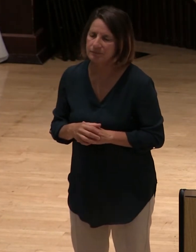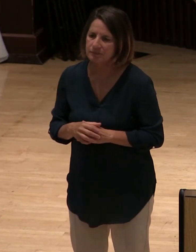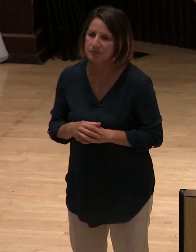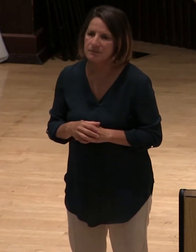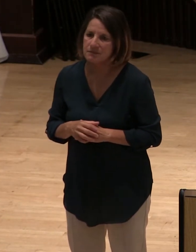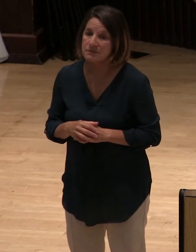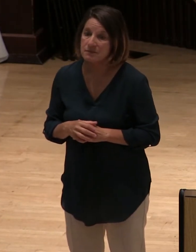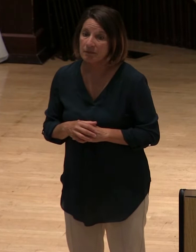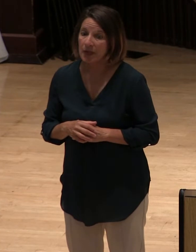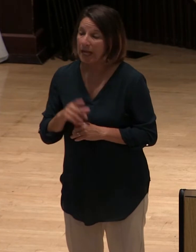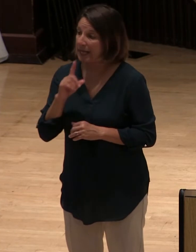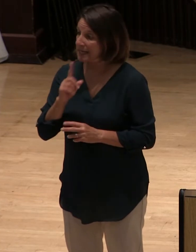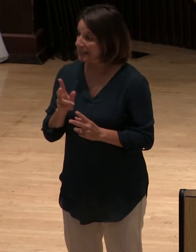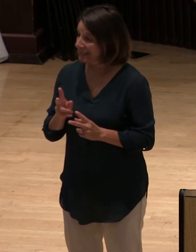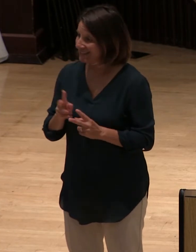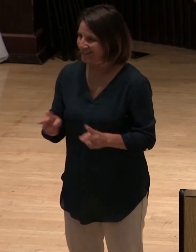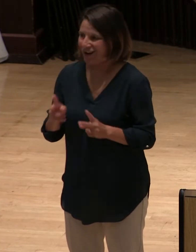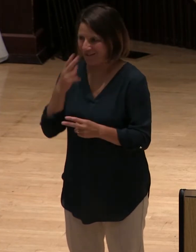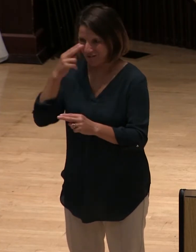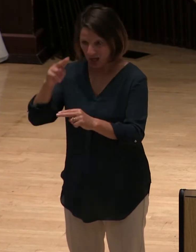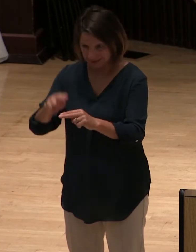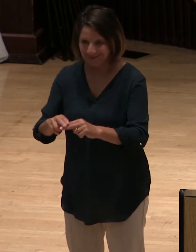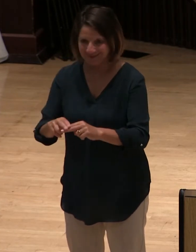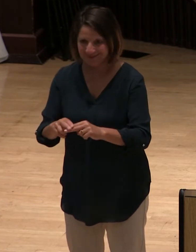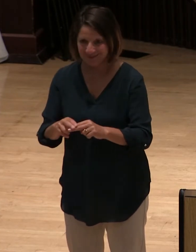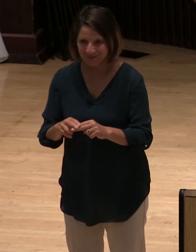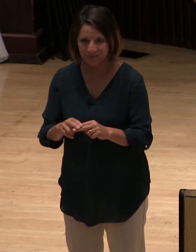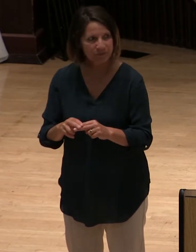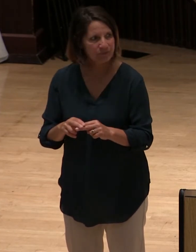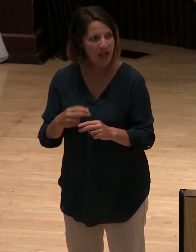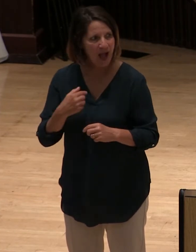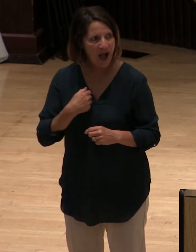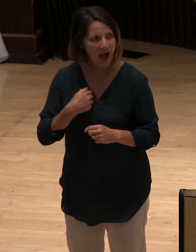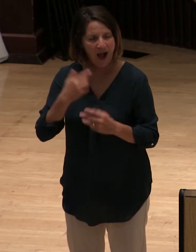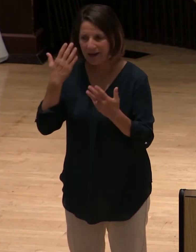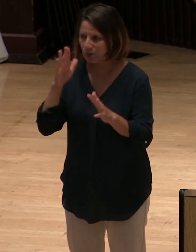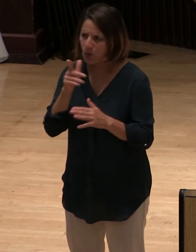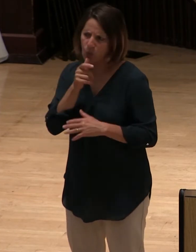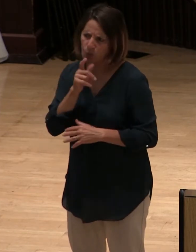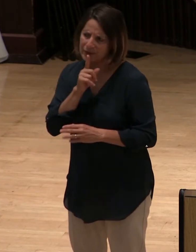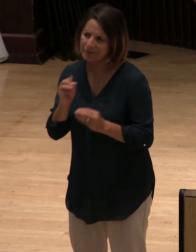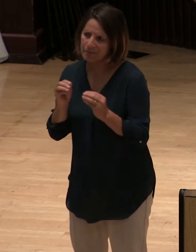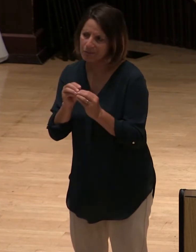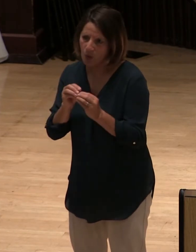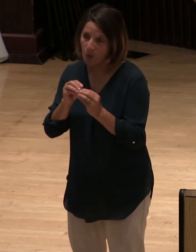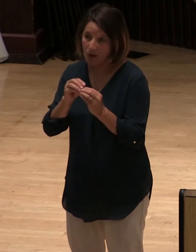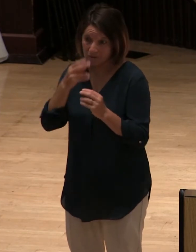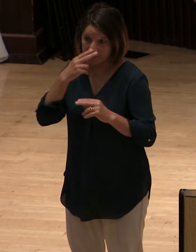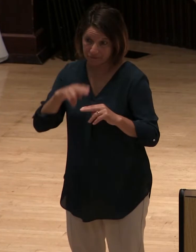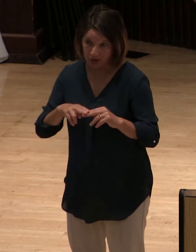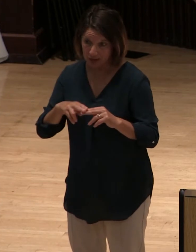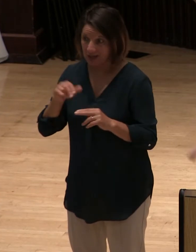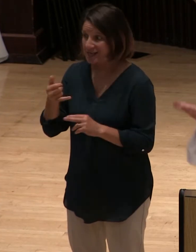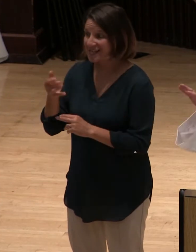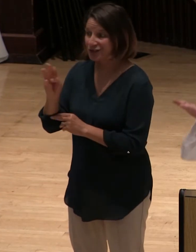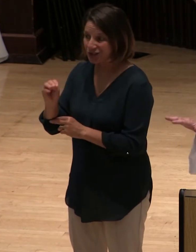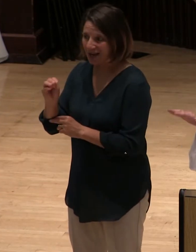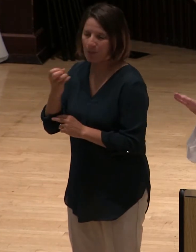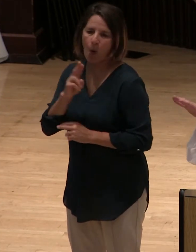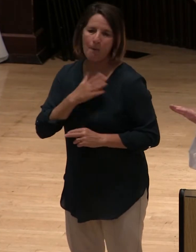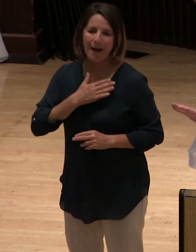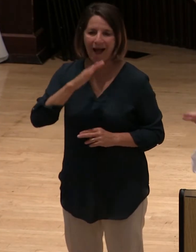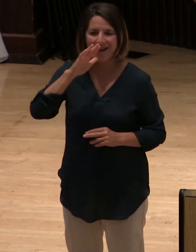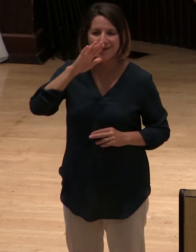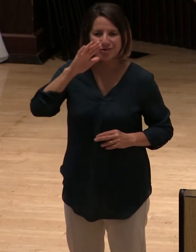He's very fun. I don't know who's more fun sometimes, Jim or my grandson, Jace. It's about